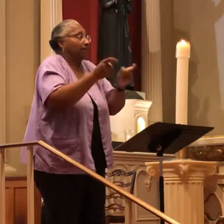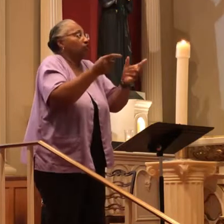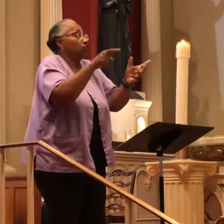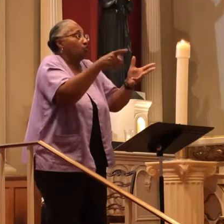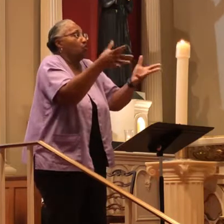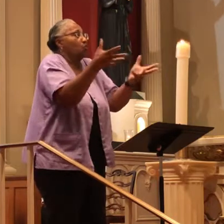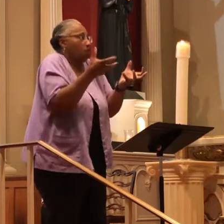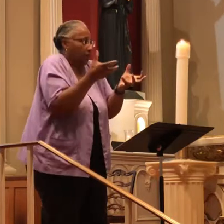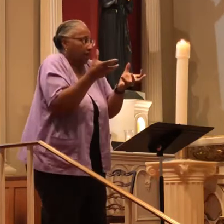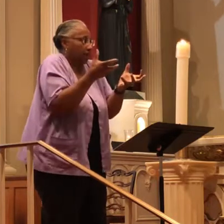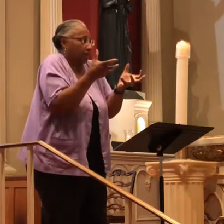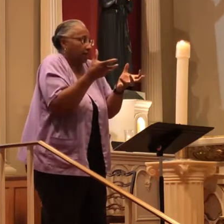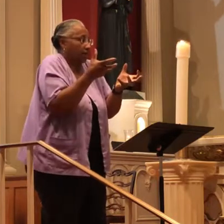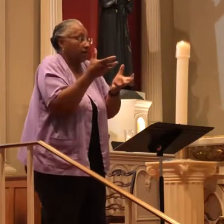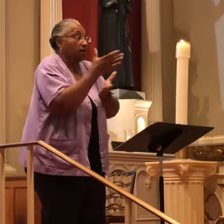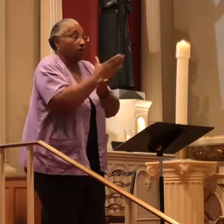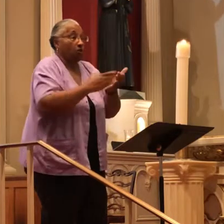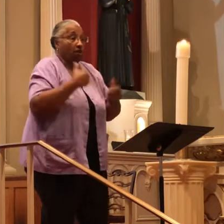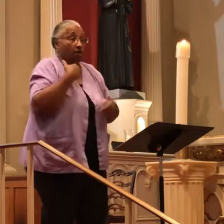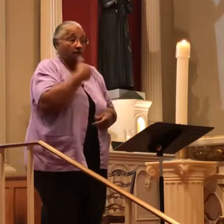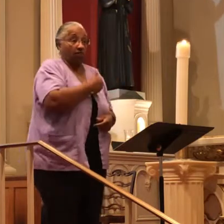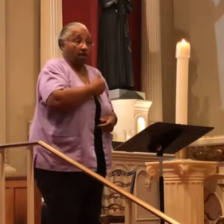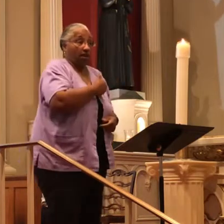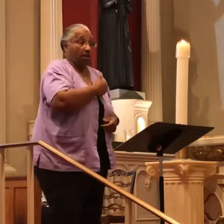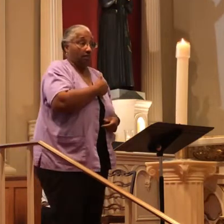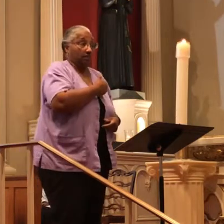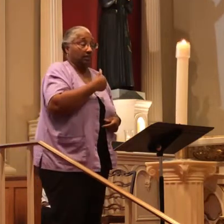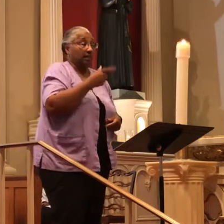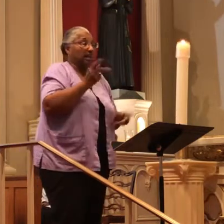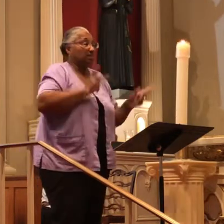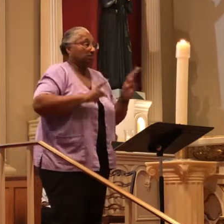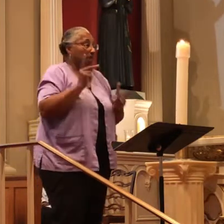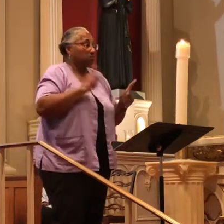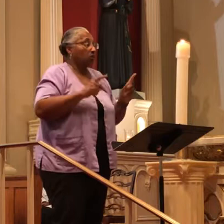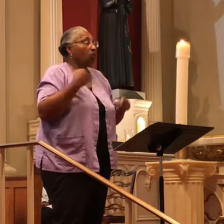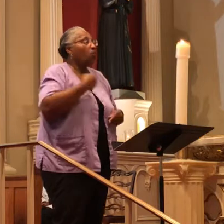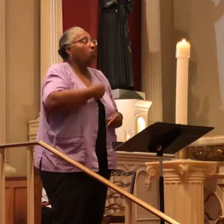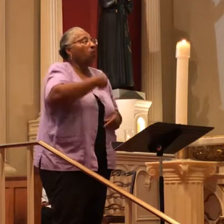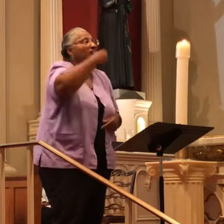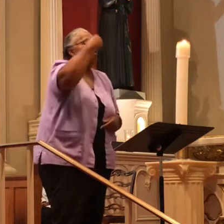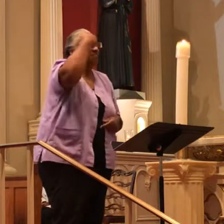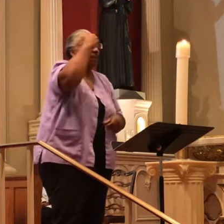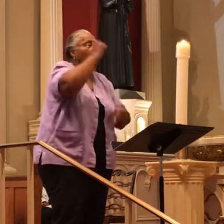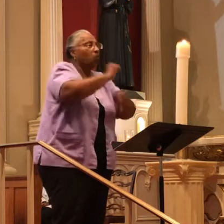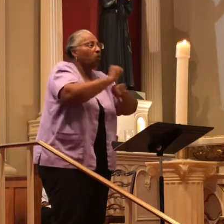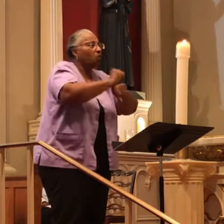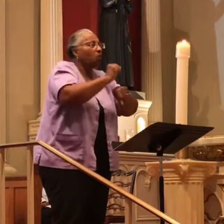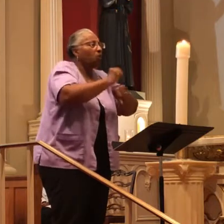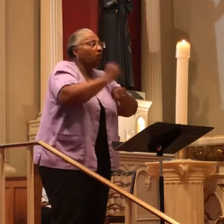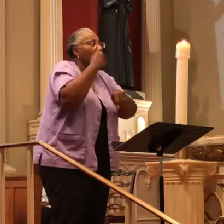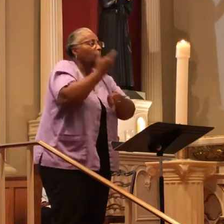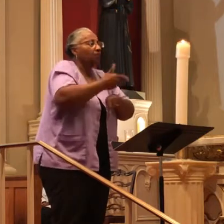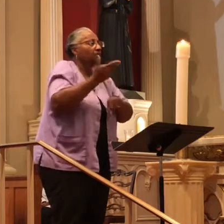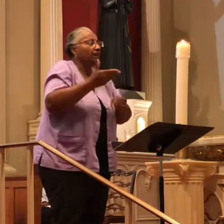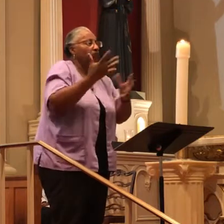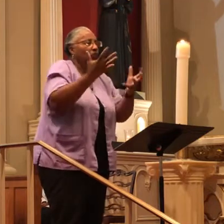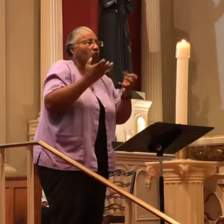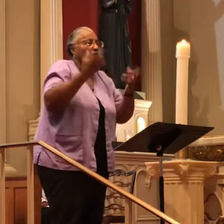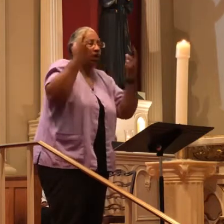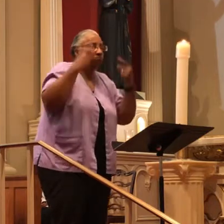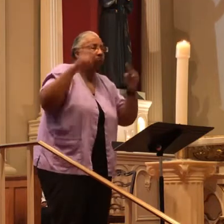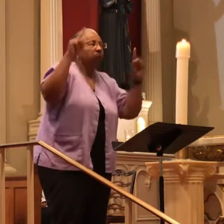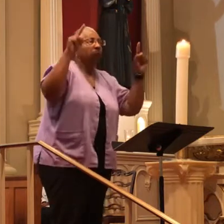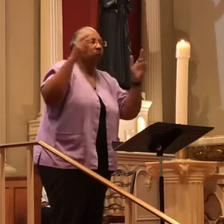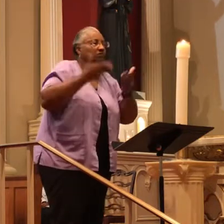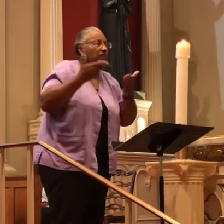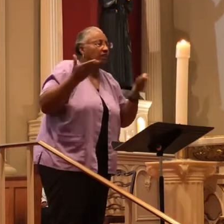of human nature is that even when we think that we're working for something, that we're trying to accomplish something, once we